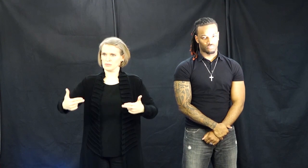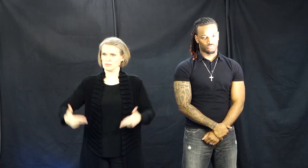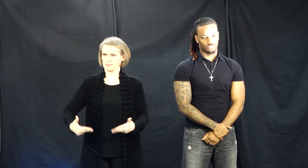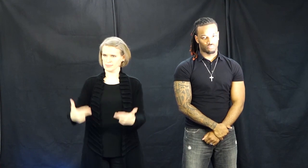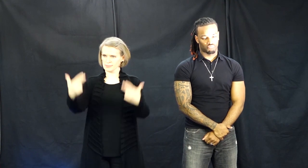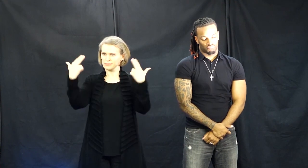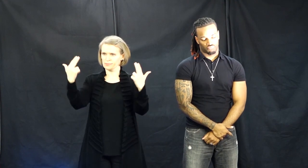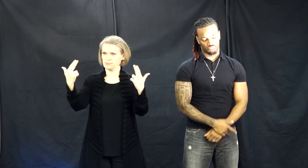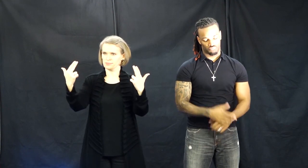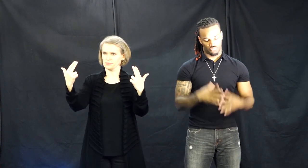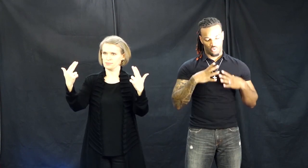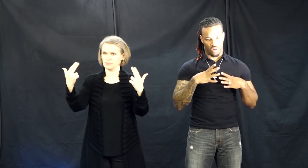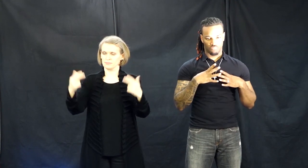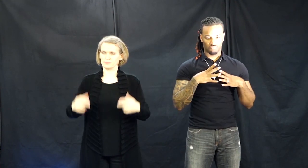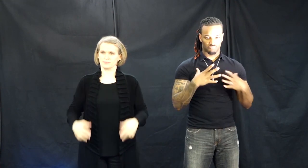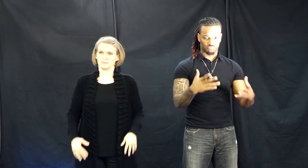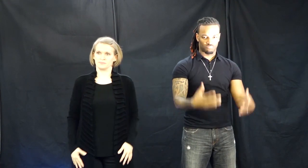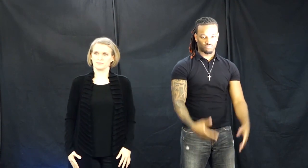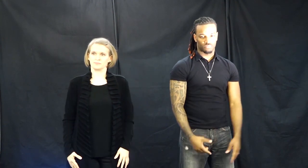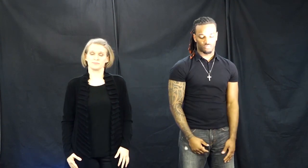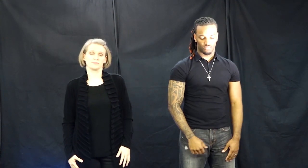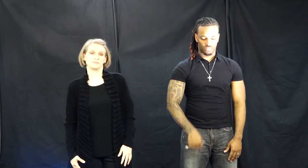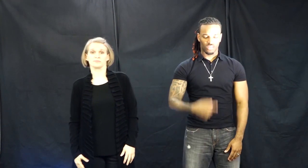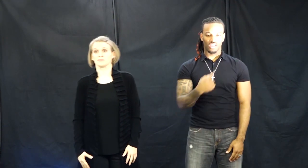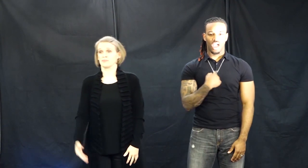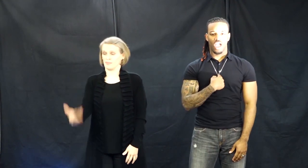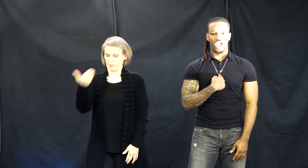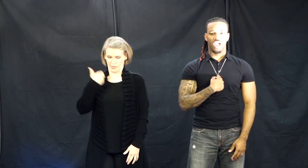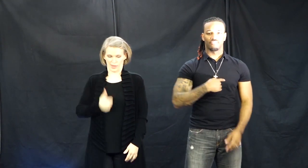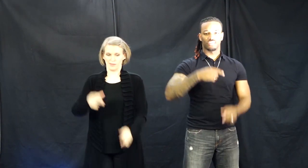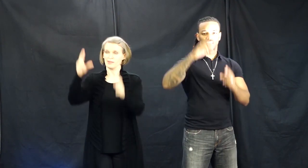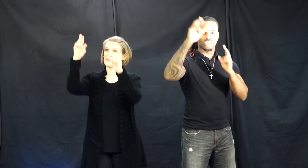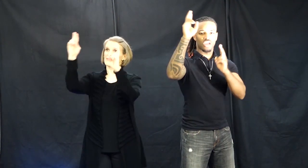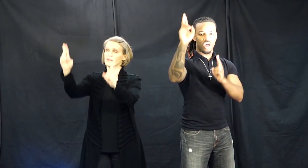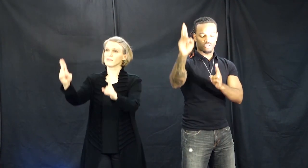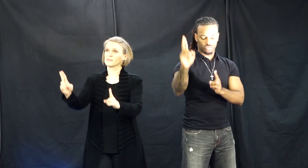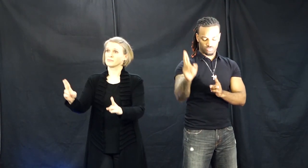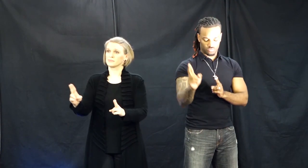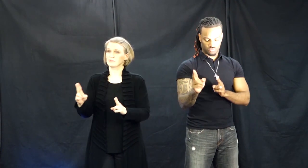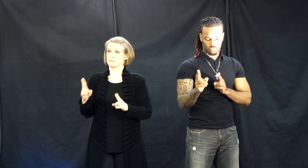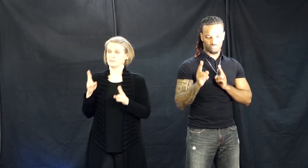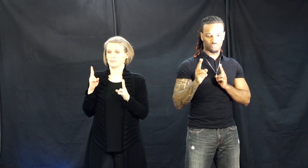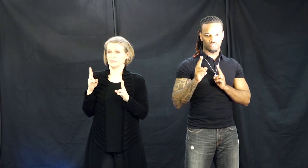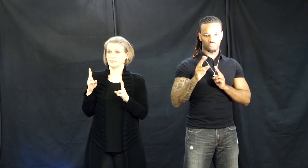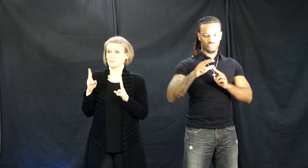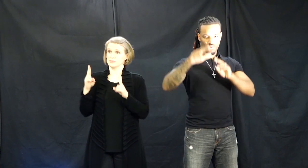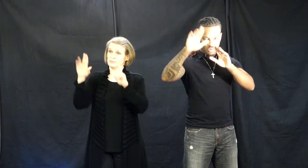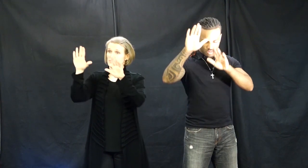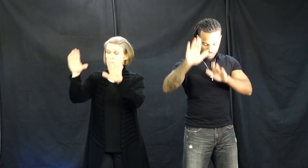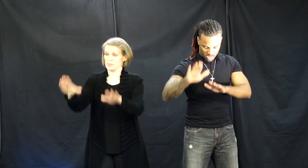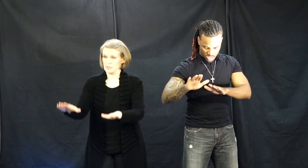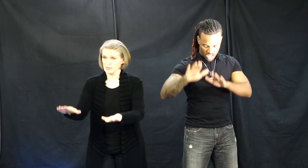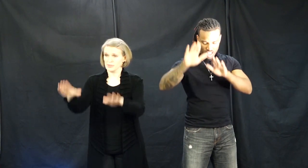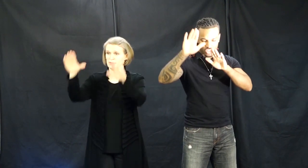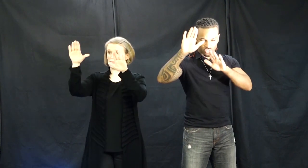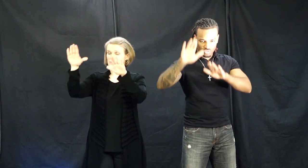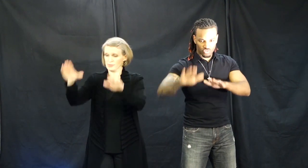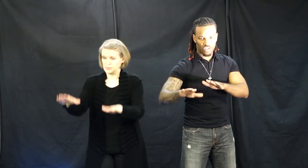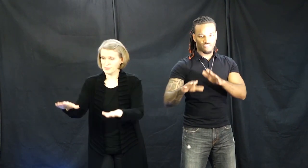drawn. You're wrong. I have the honor to be your obedient